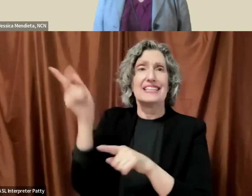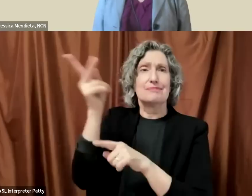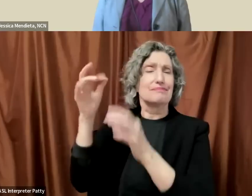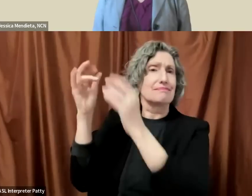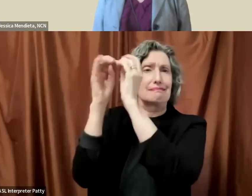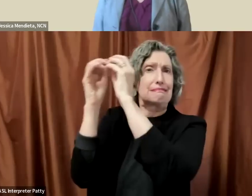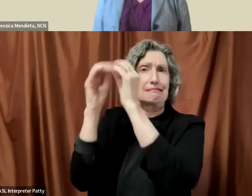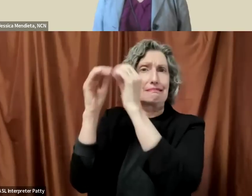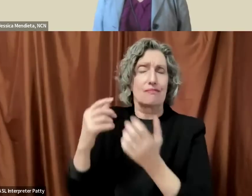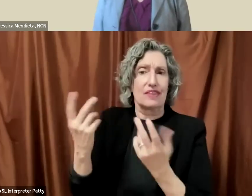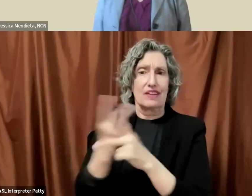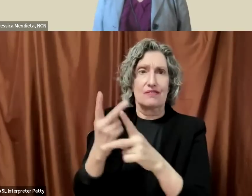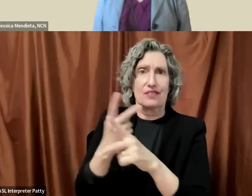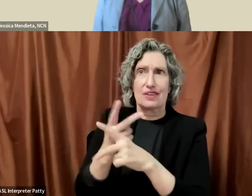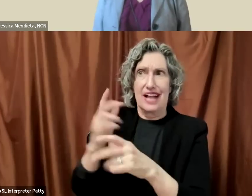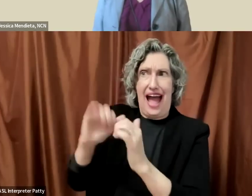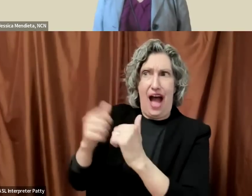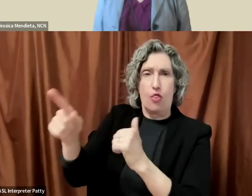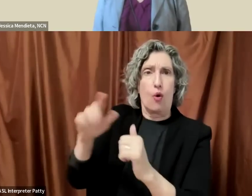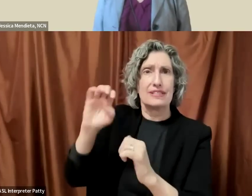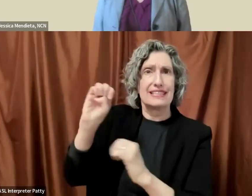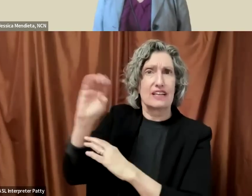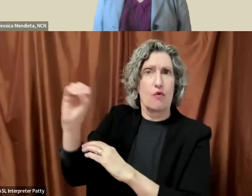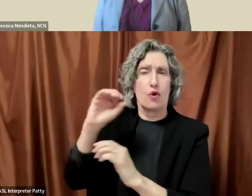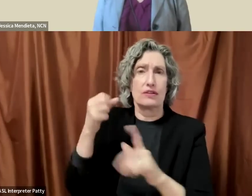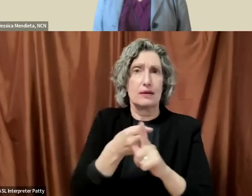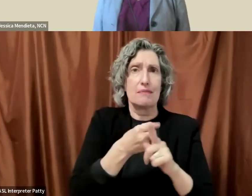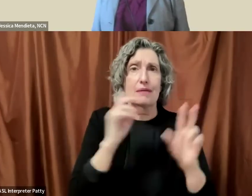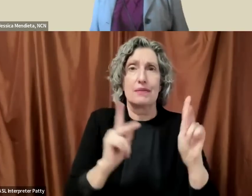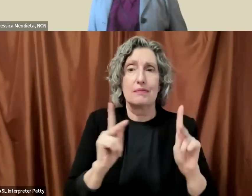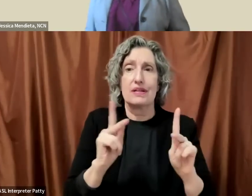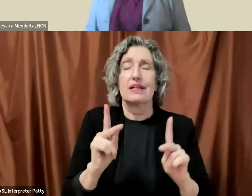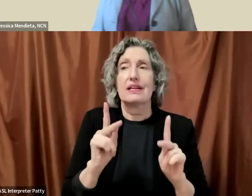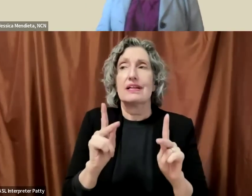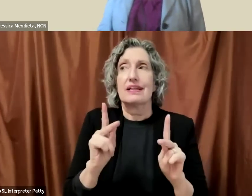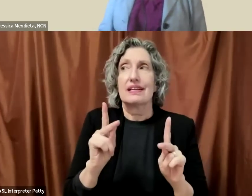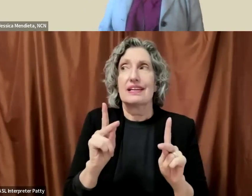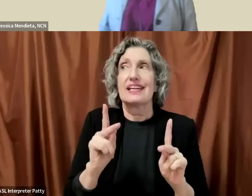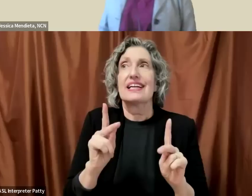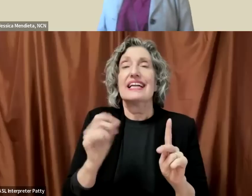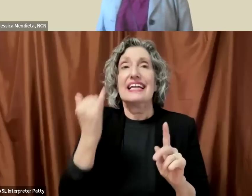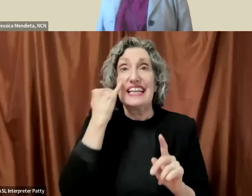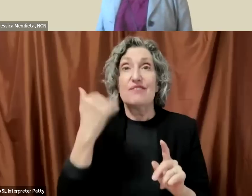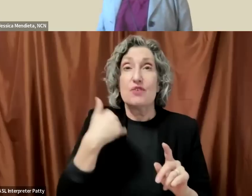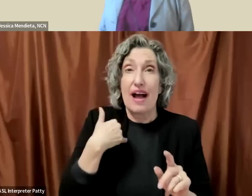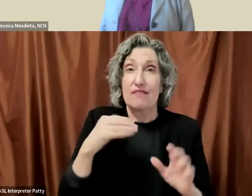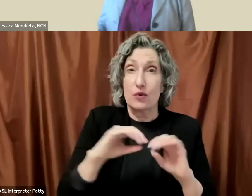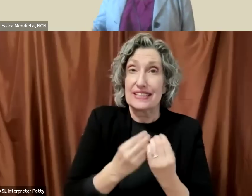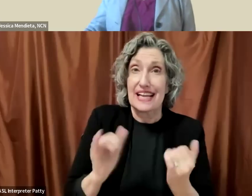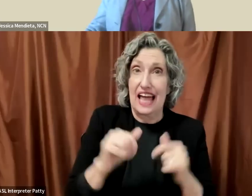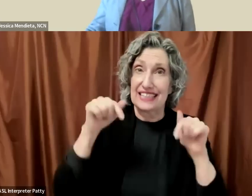will these, you know, executive orders affect folks. I think this is really goes to the benefit of organizations like NCN and